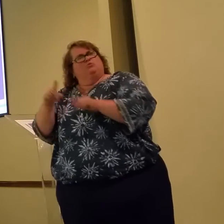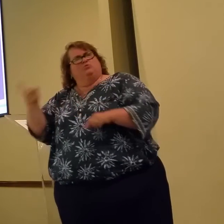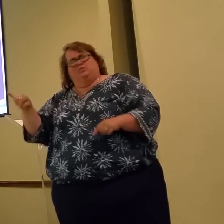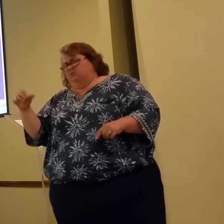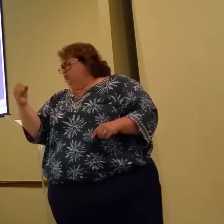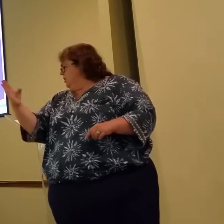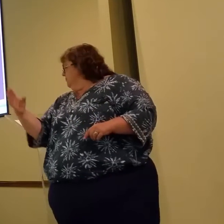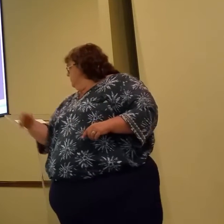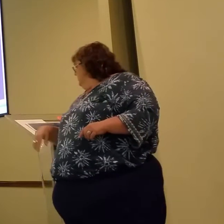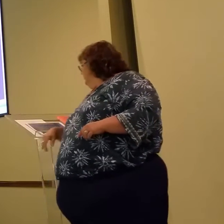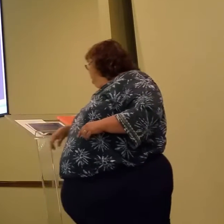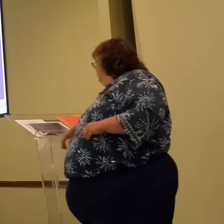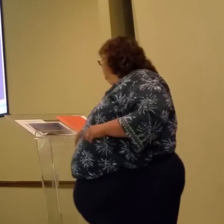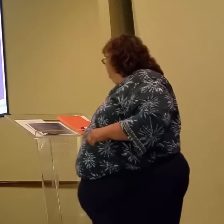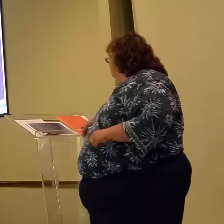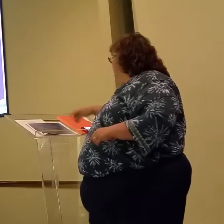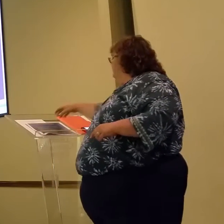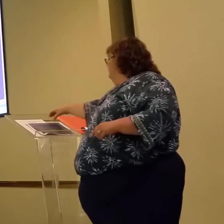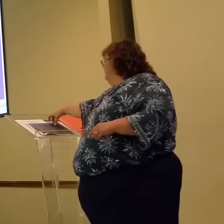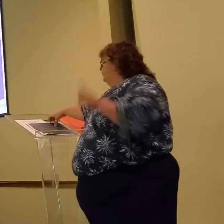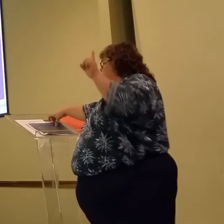They need the skills to do the job that they're doing.